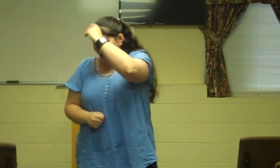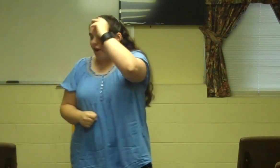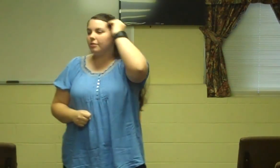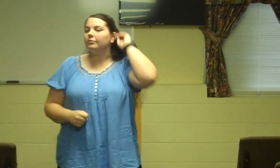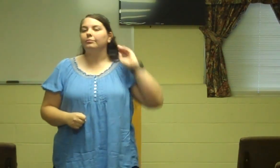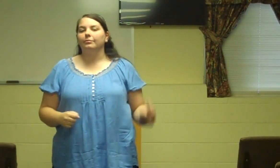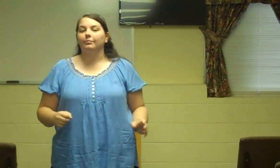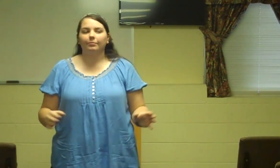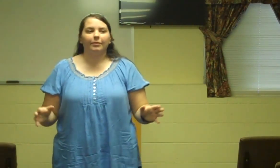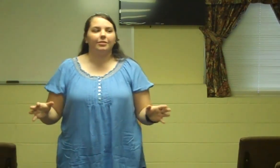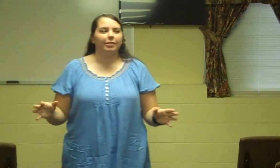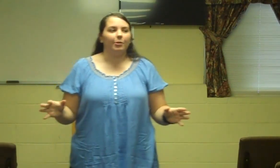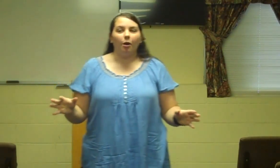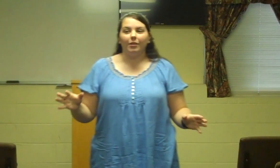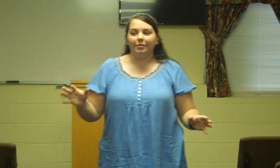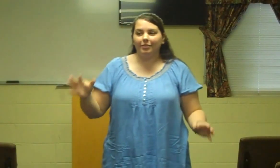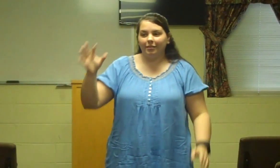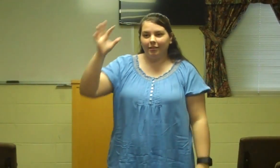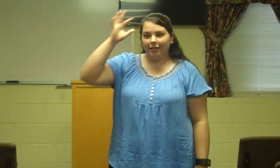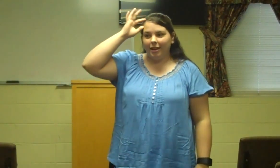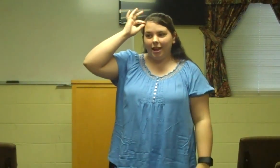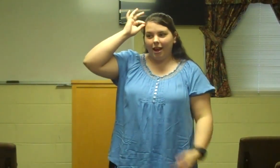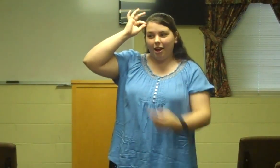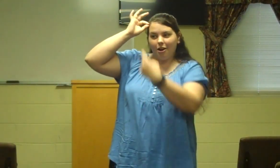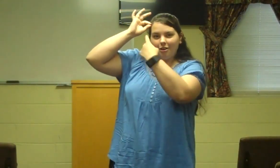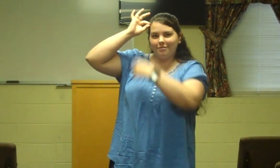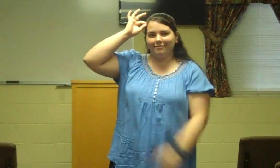Hair. This is going to be obvious. Hair.